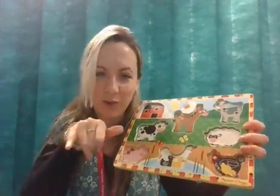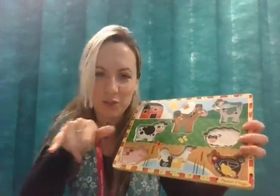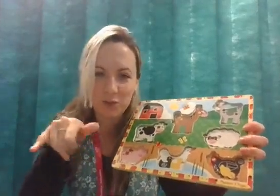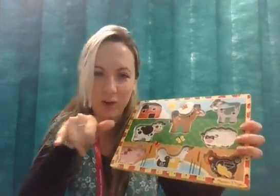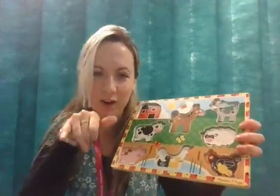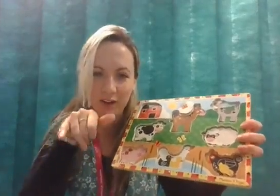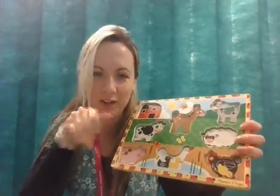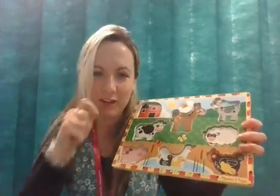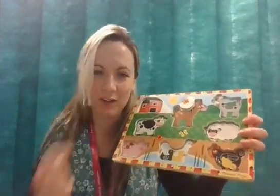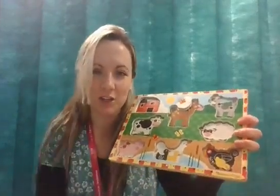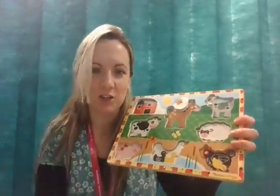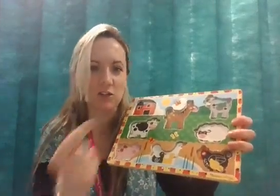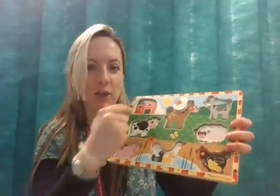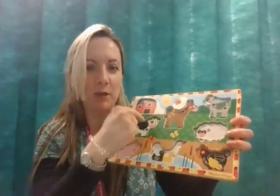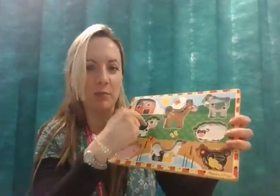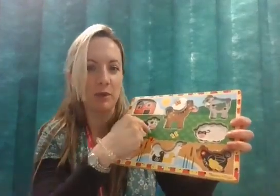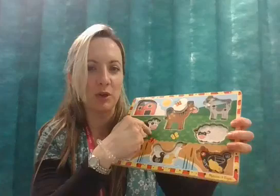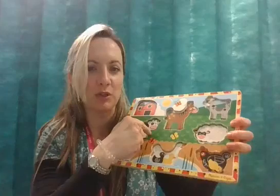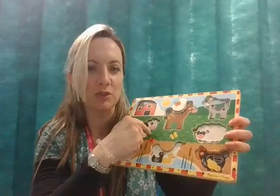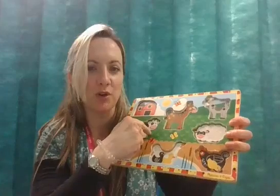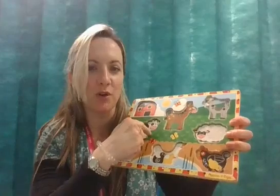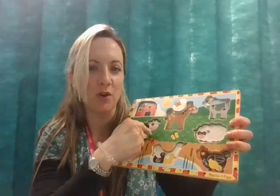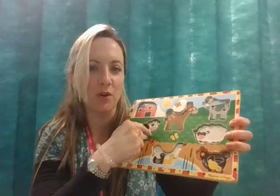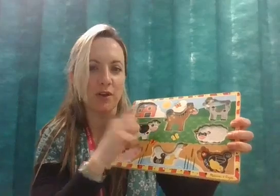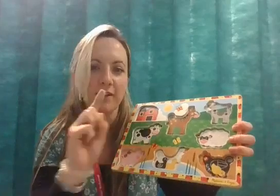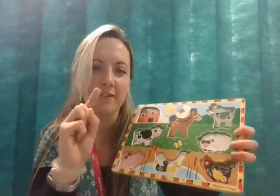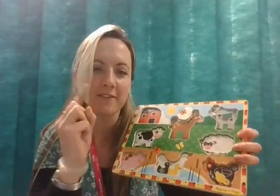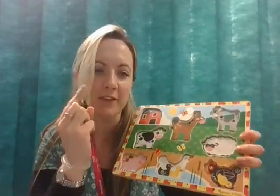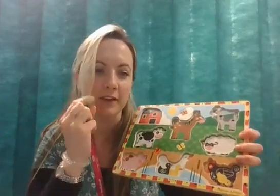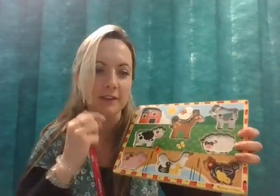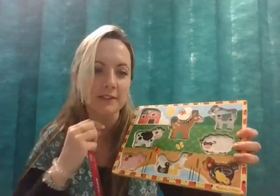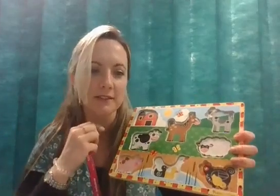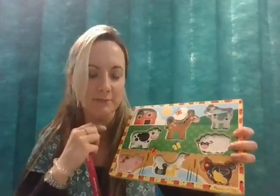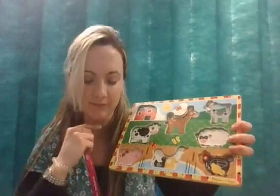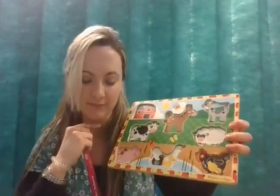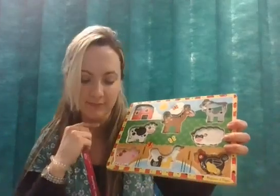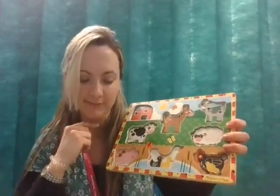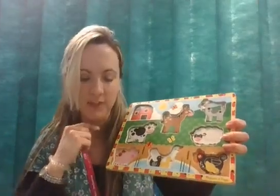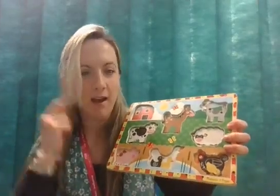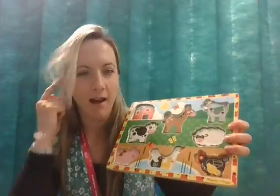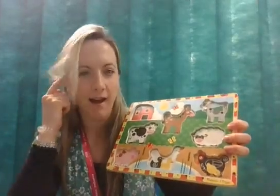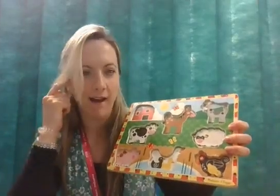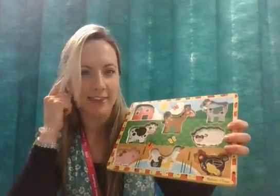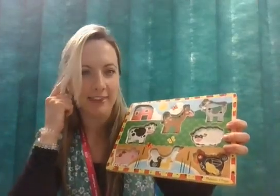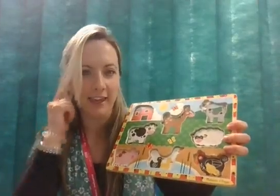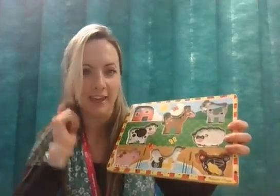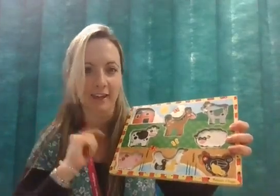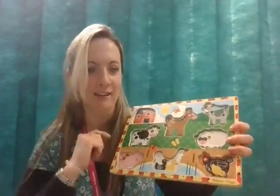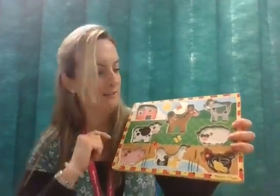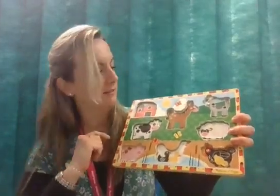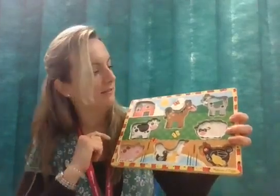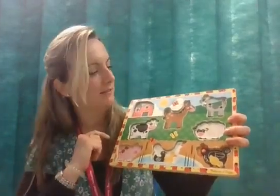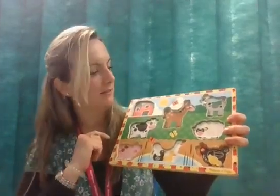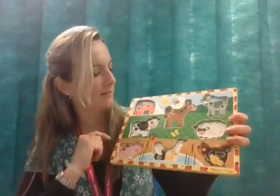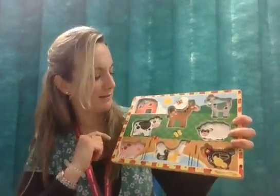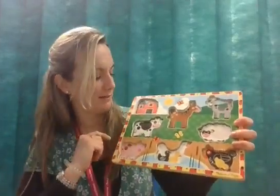Which one shall I put on first? I think